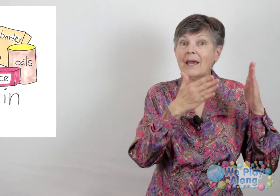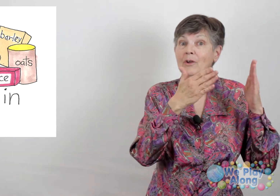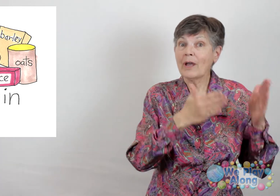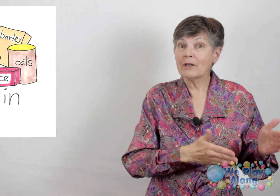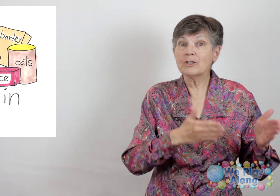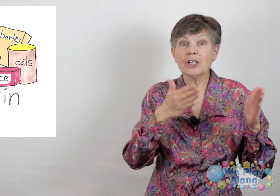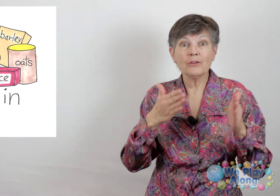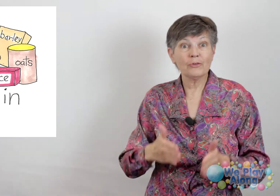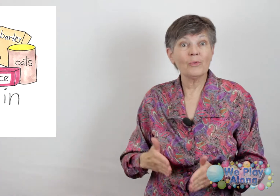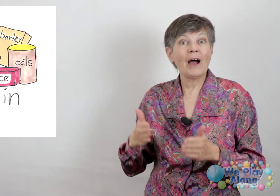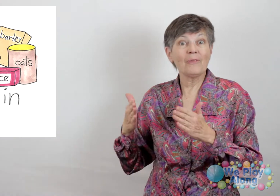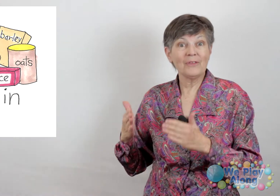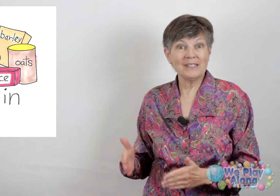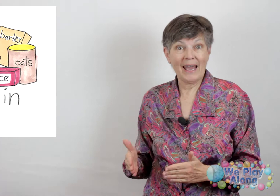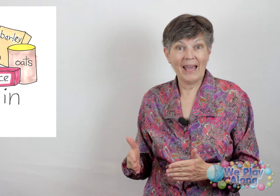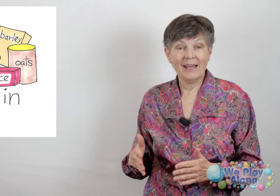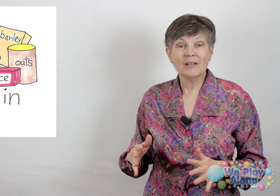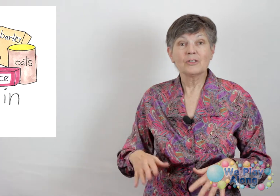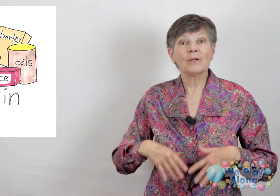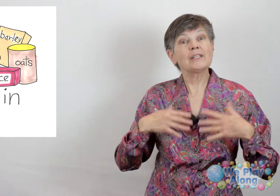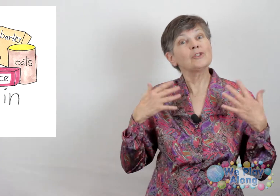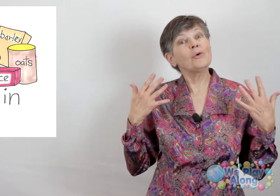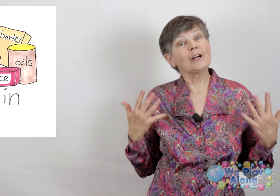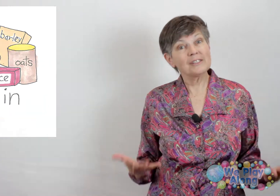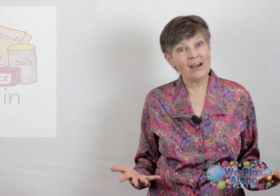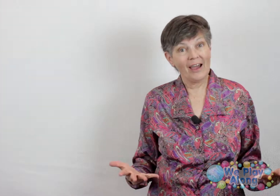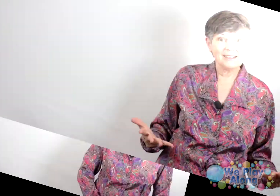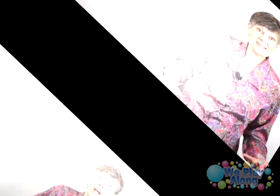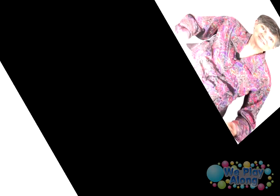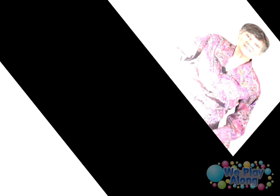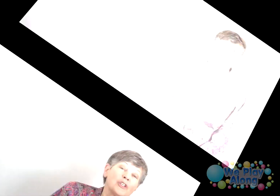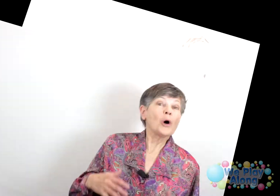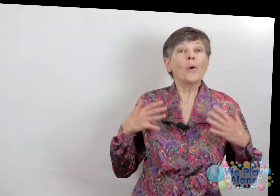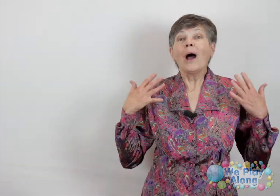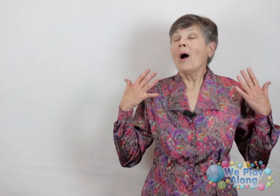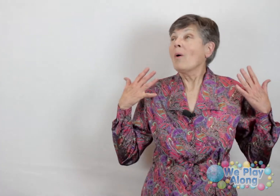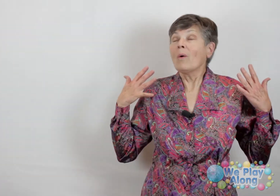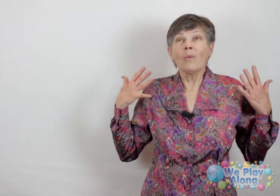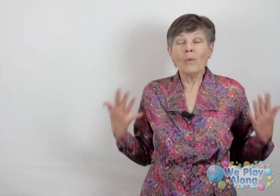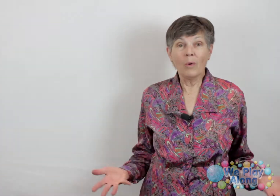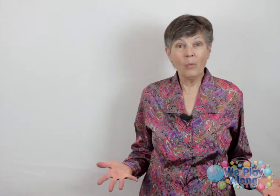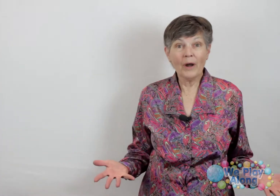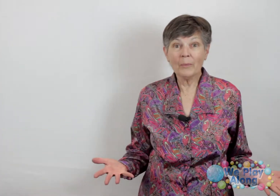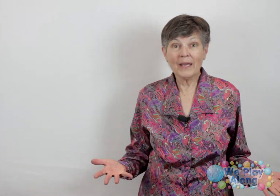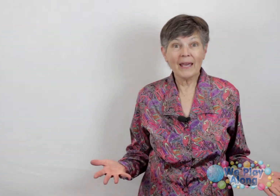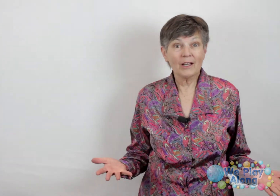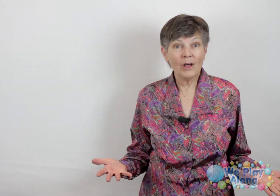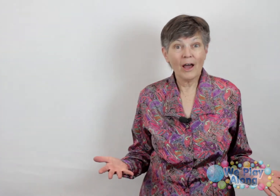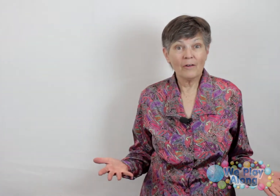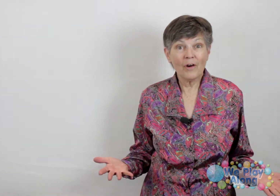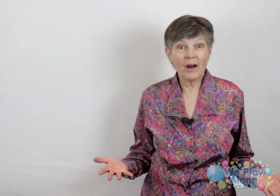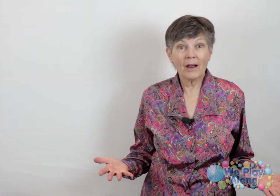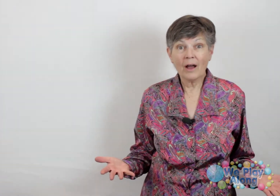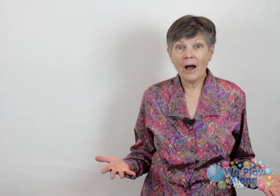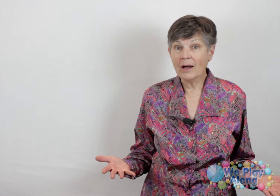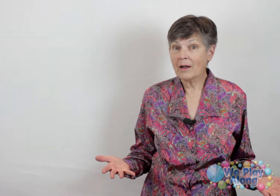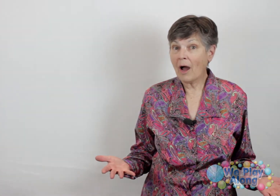your energy throughout the day. So let's do our signs. So where do we get a lot of our